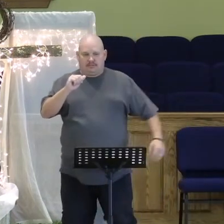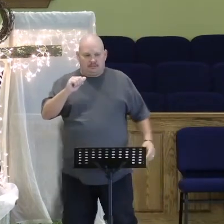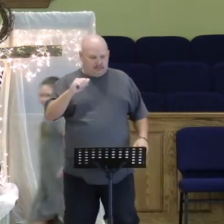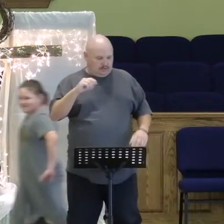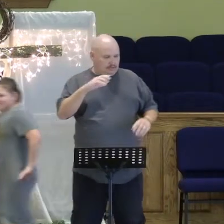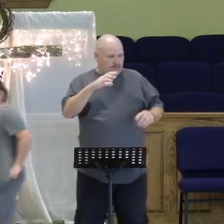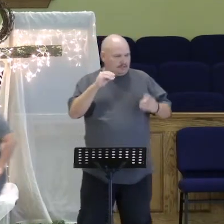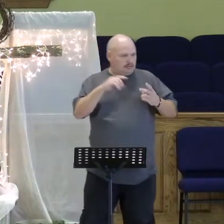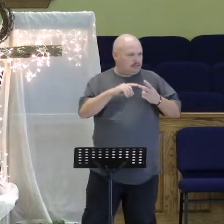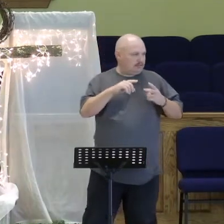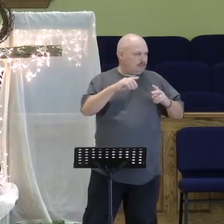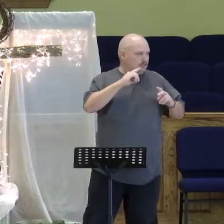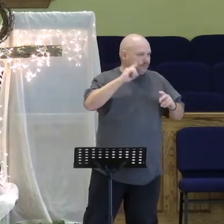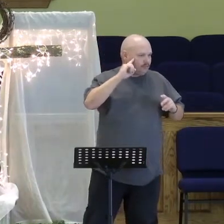CODA, Child of Deaf Adults.